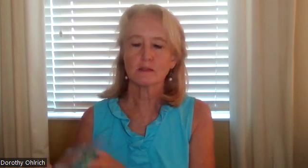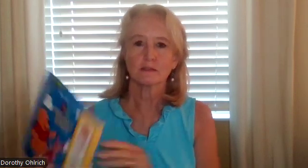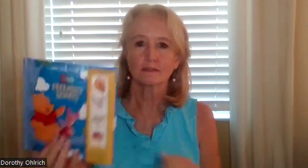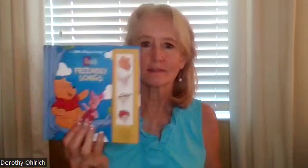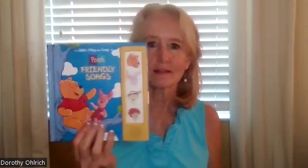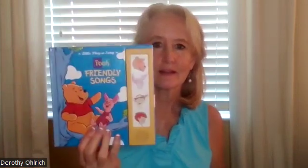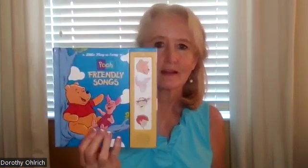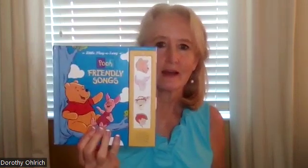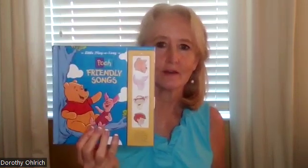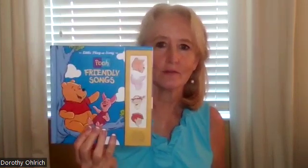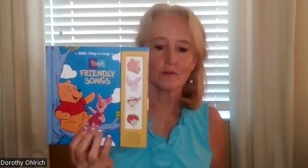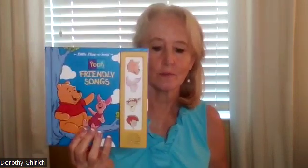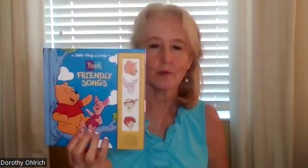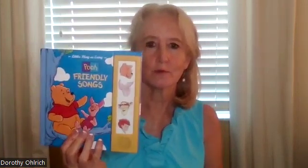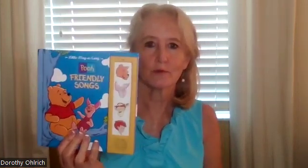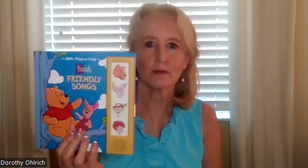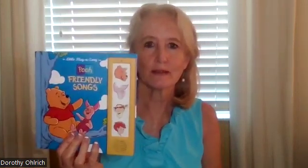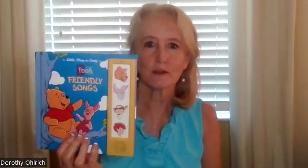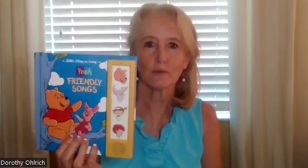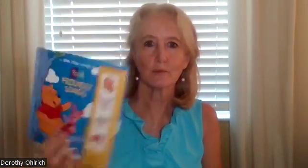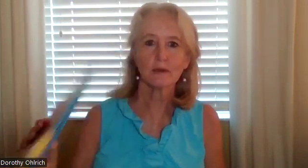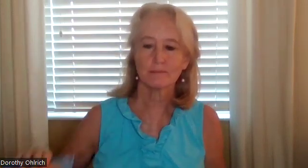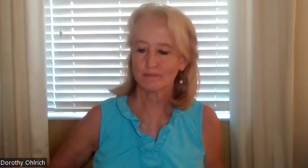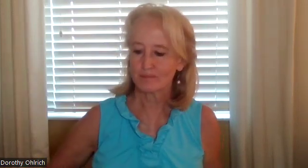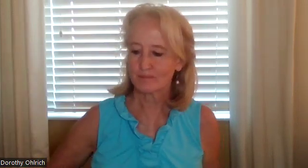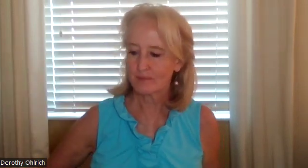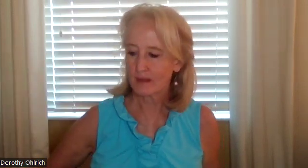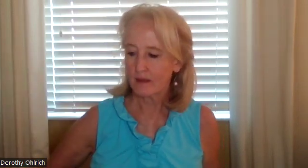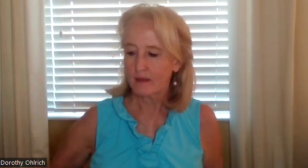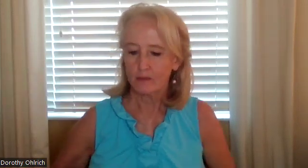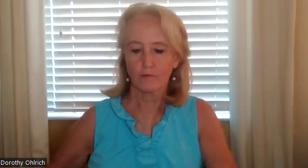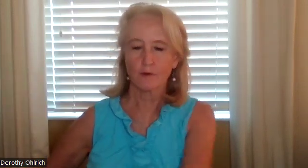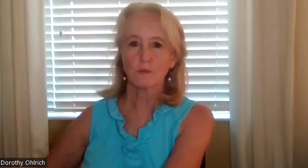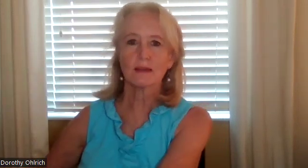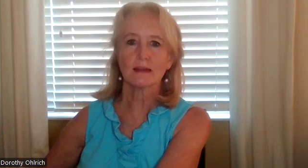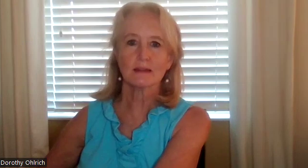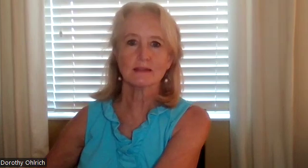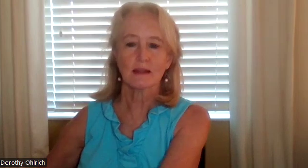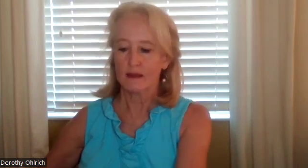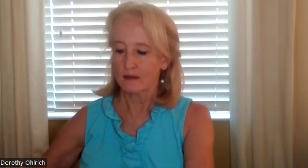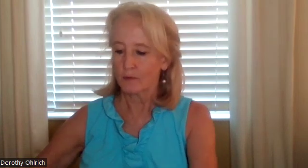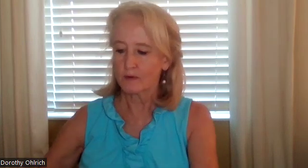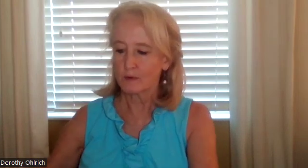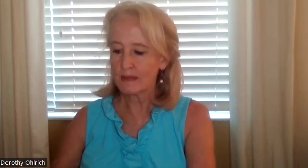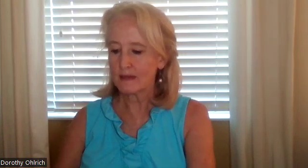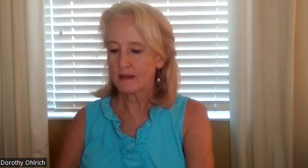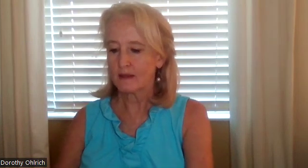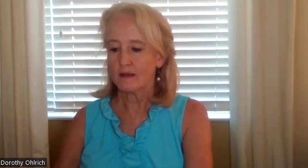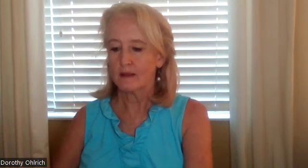songs out of Pooh's Friendly Songbook. The first one is going to be